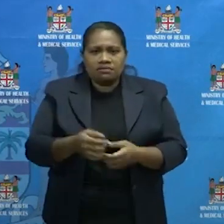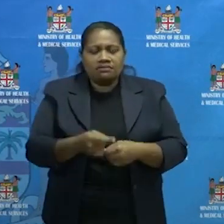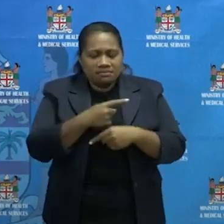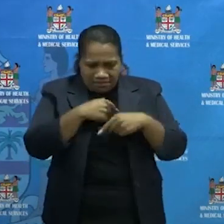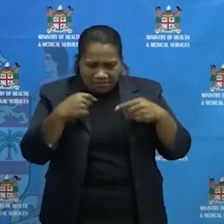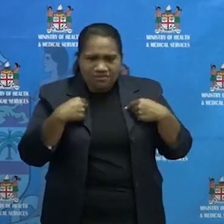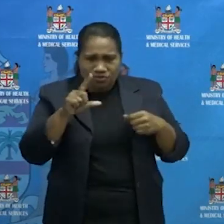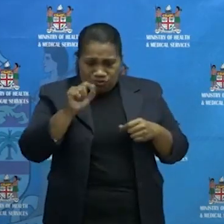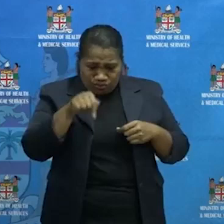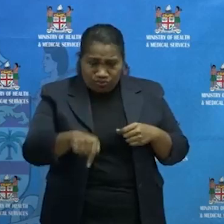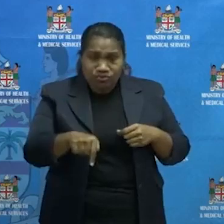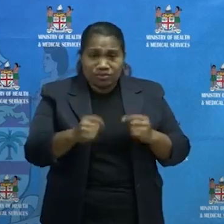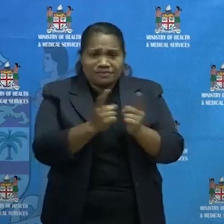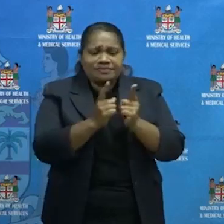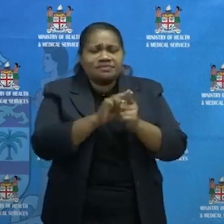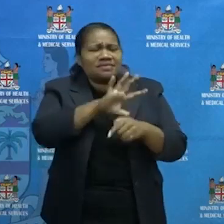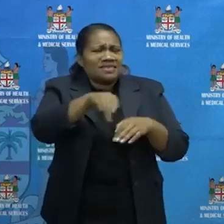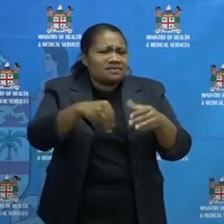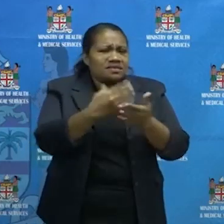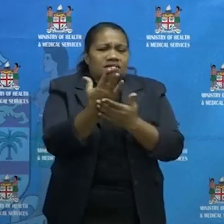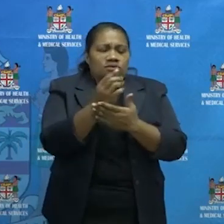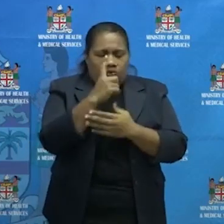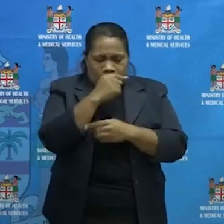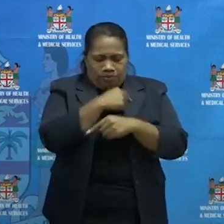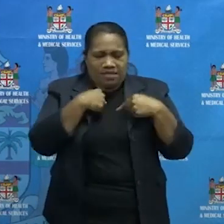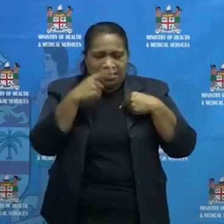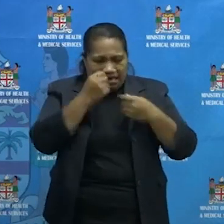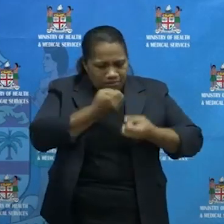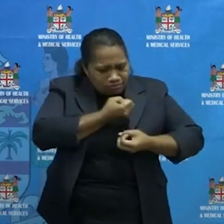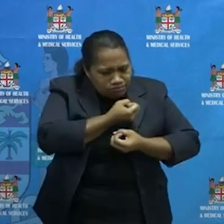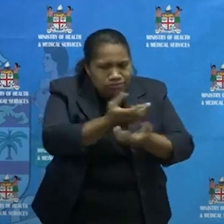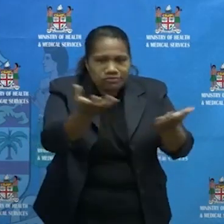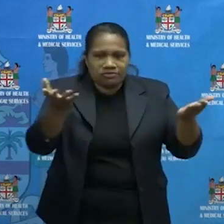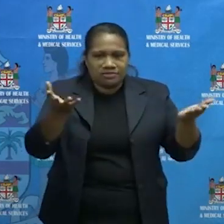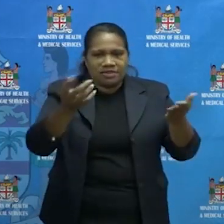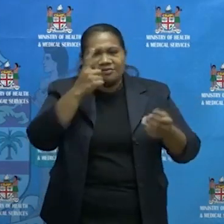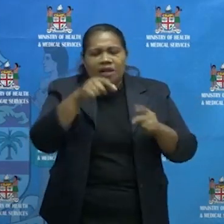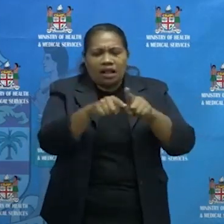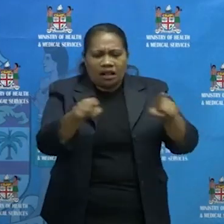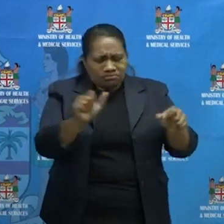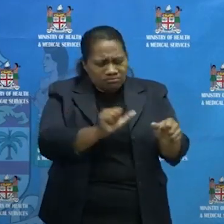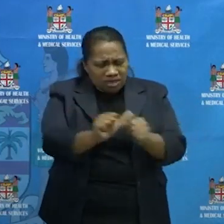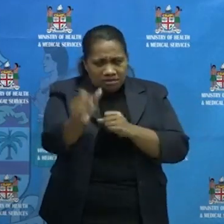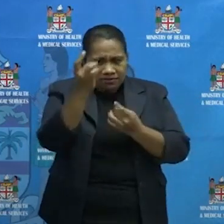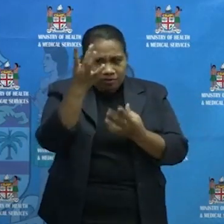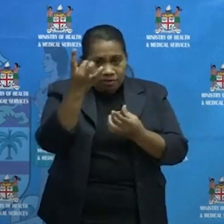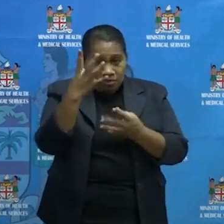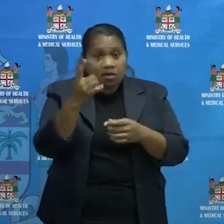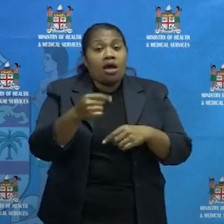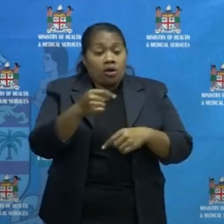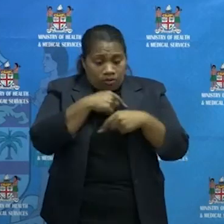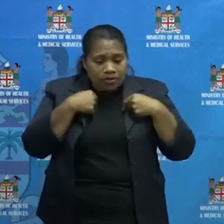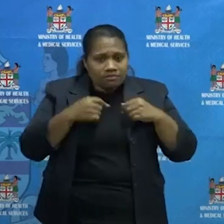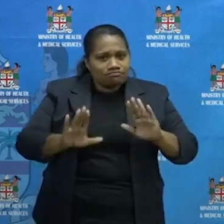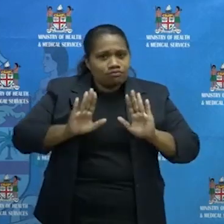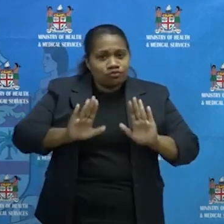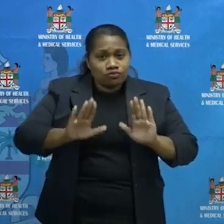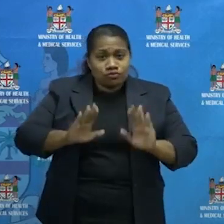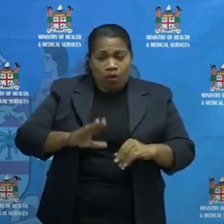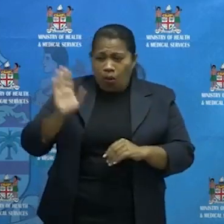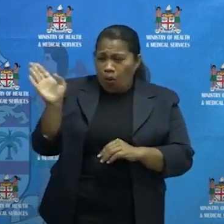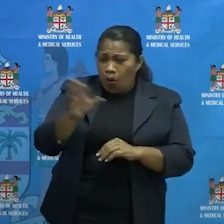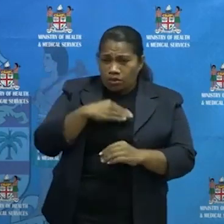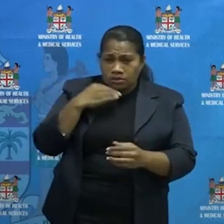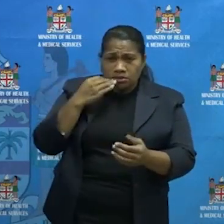to get people the best available information. And we wait until we have all the facts so that it can be communicated